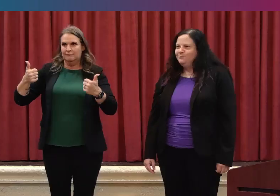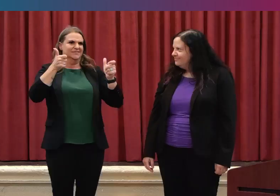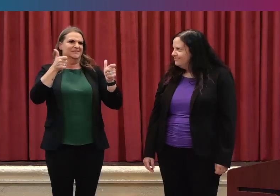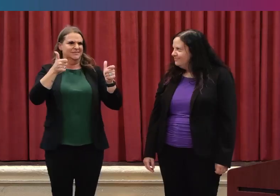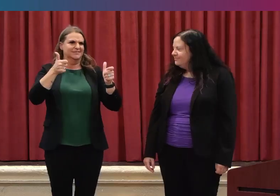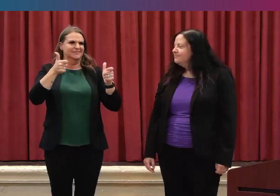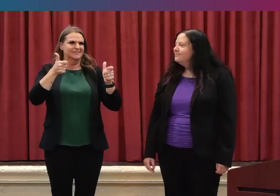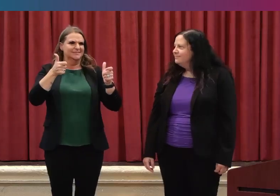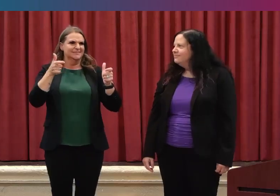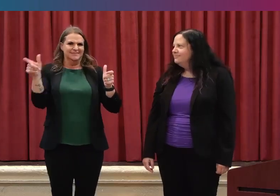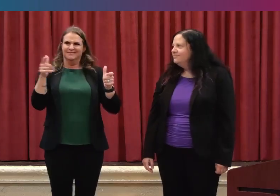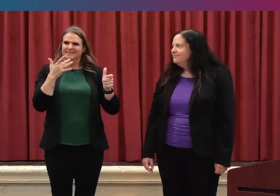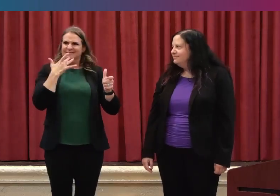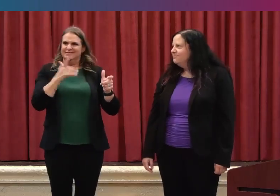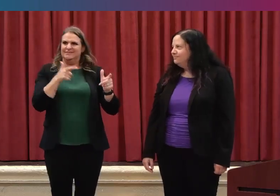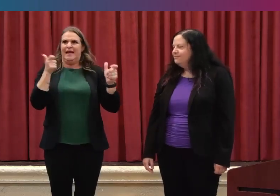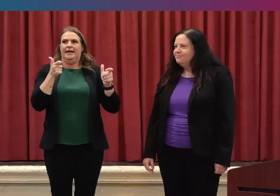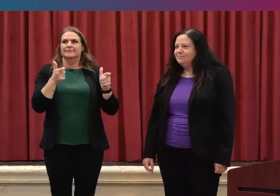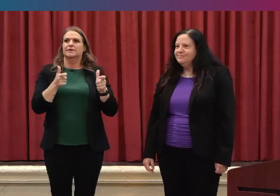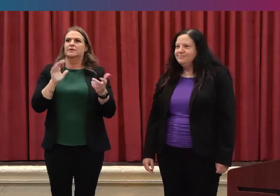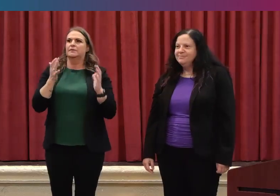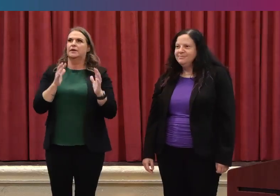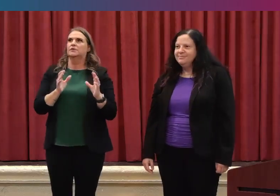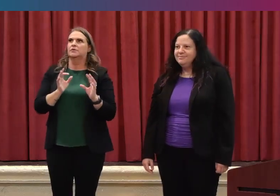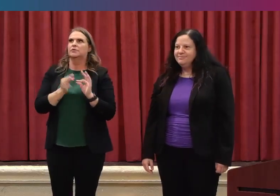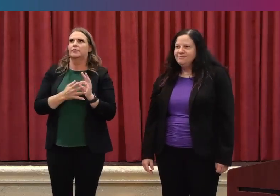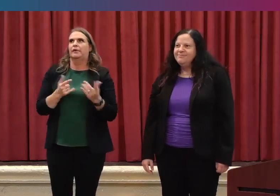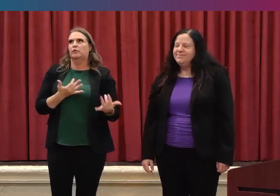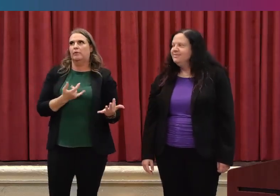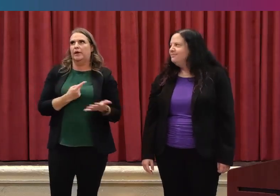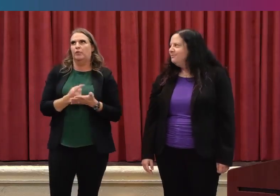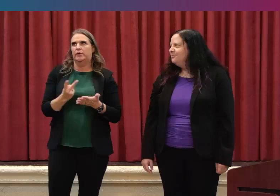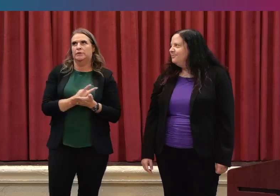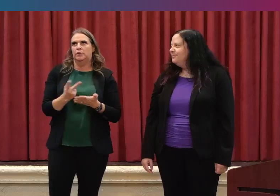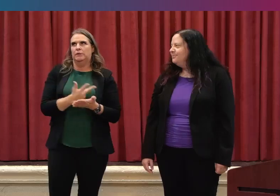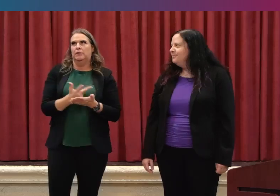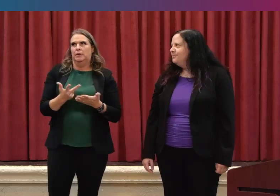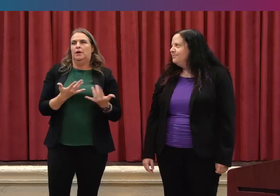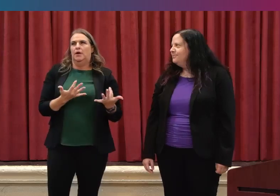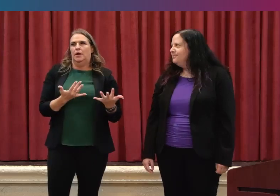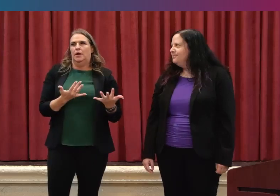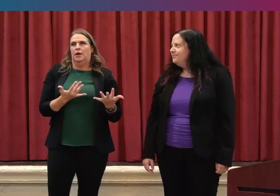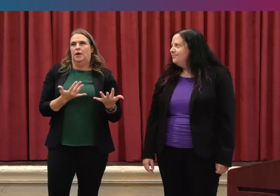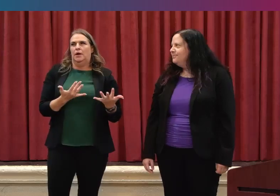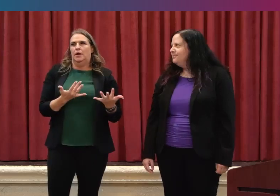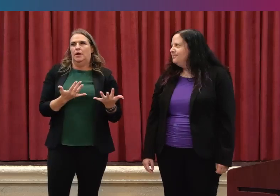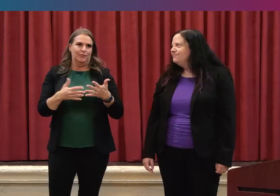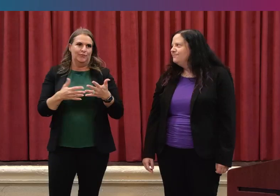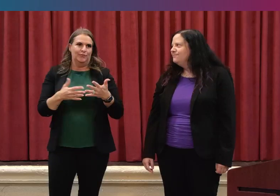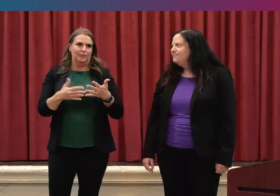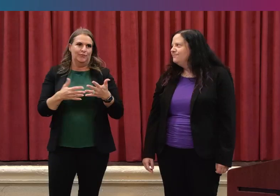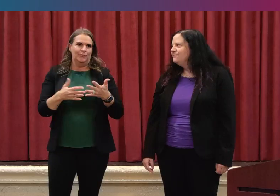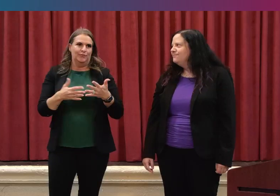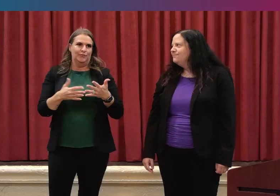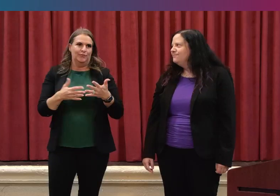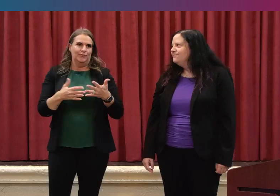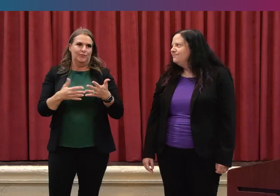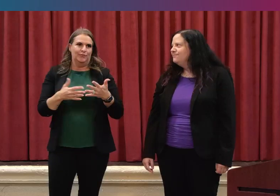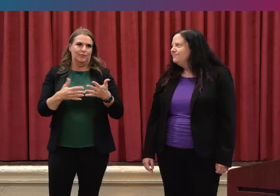they prefer VRI services, which is great. And the rationale behind that is that it's faster and